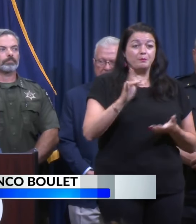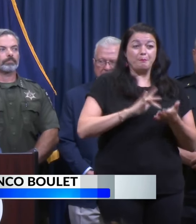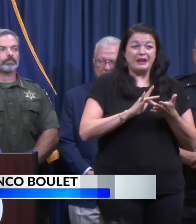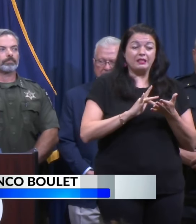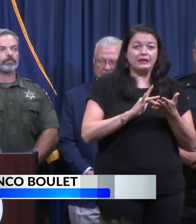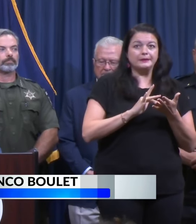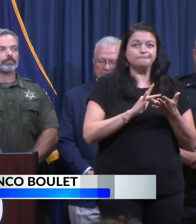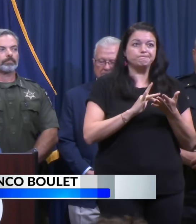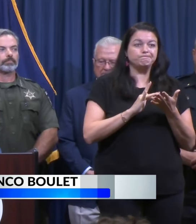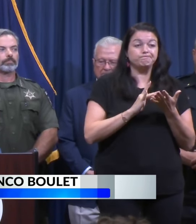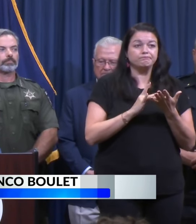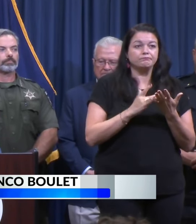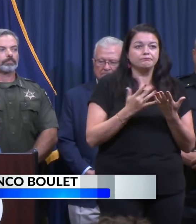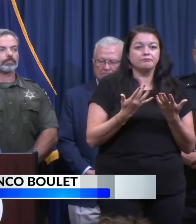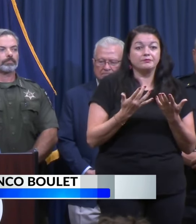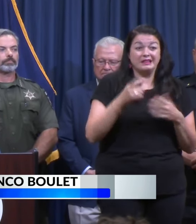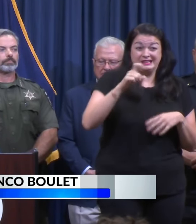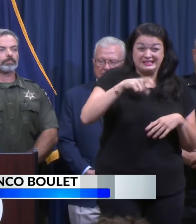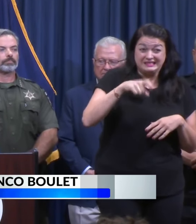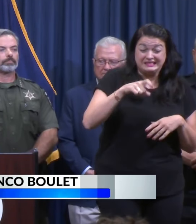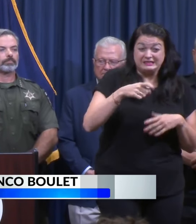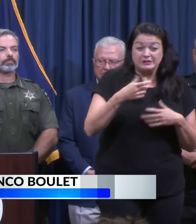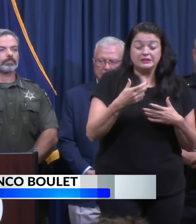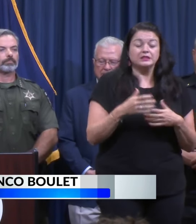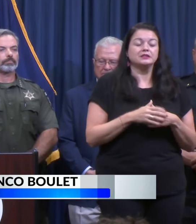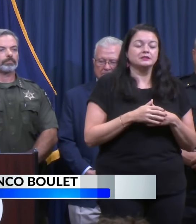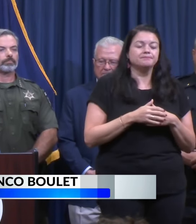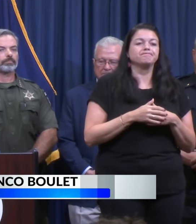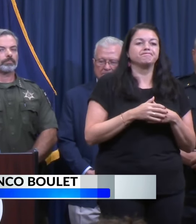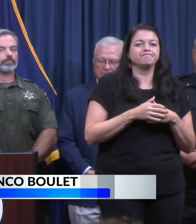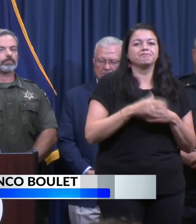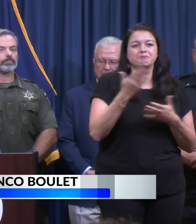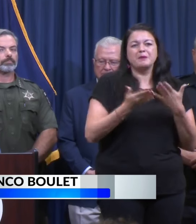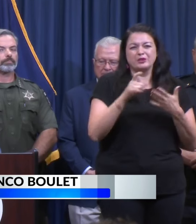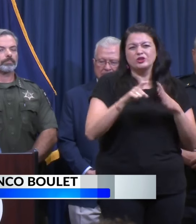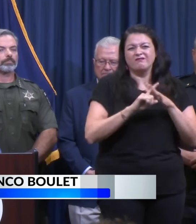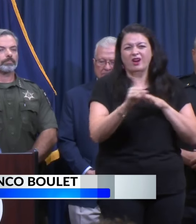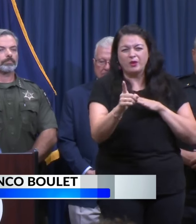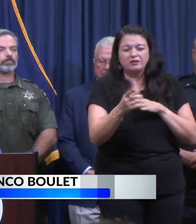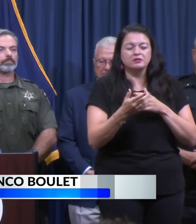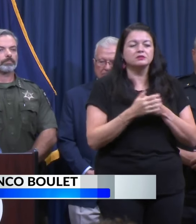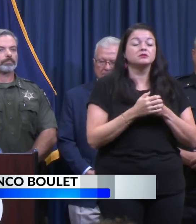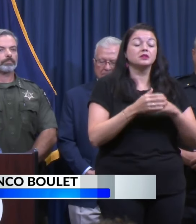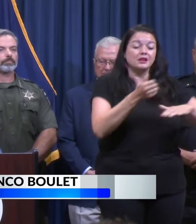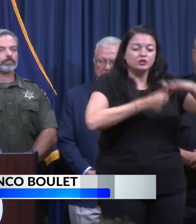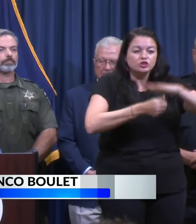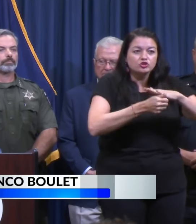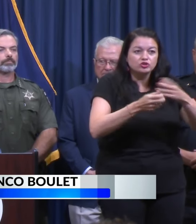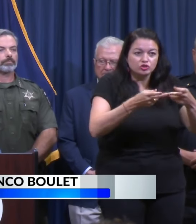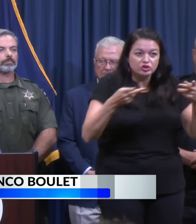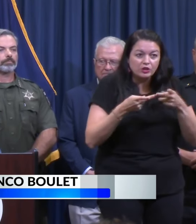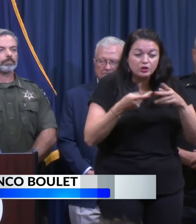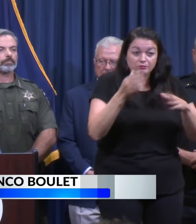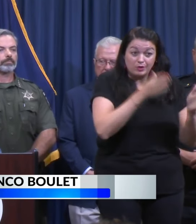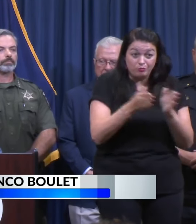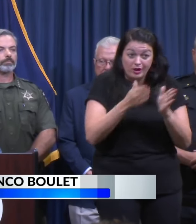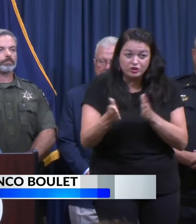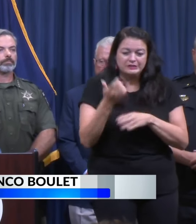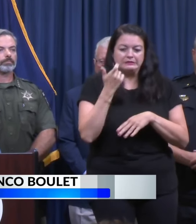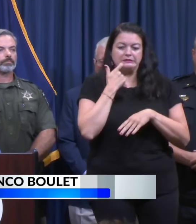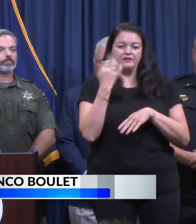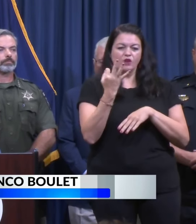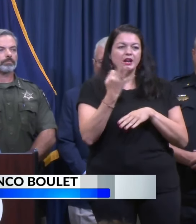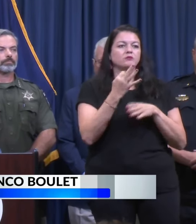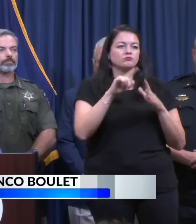plan accordingly. Consider the needs of your family. Shelter preparations began last Friday